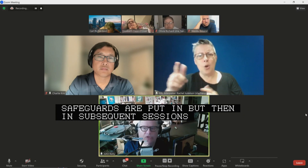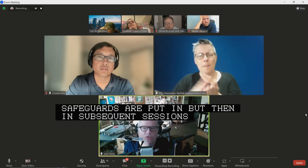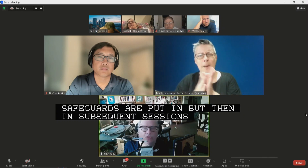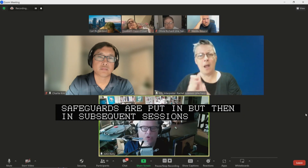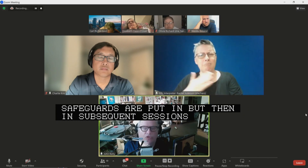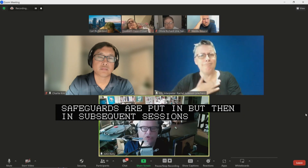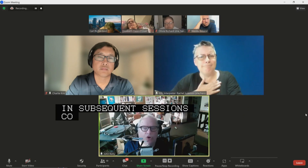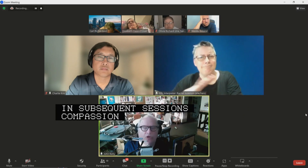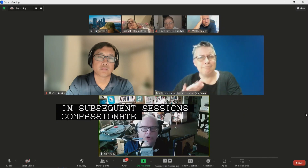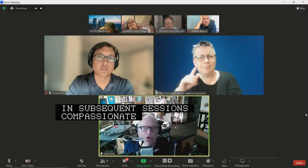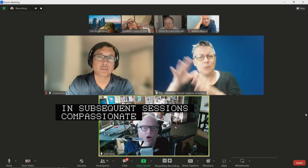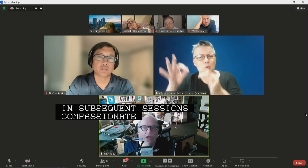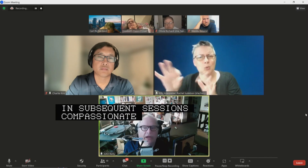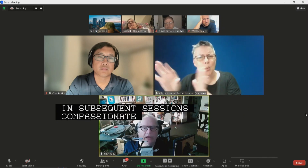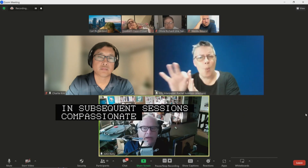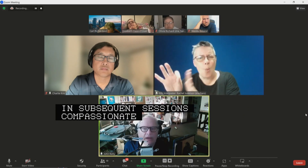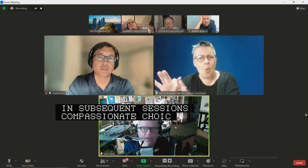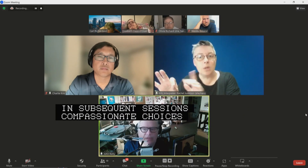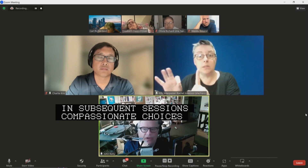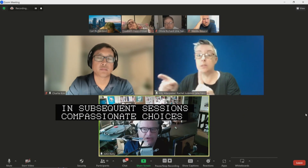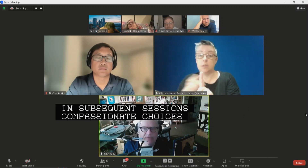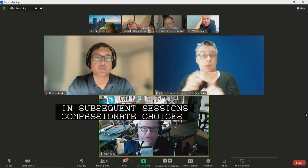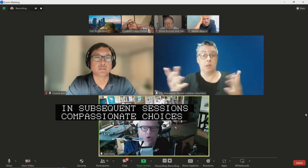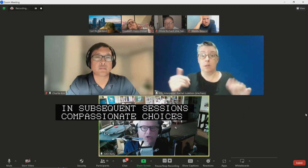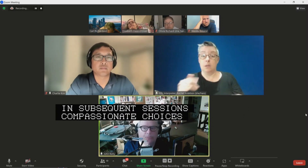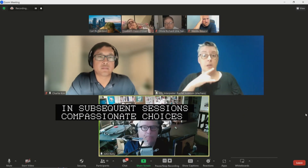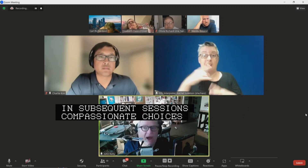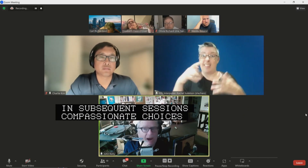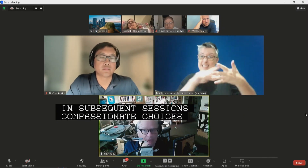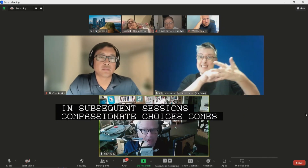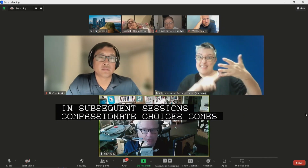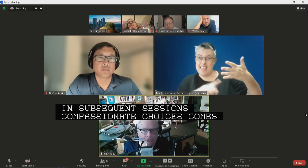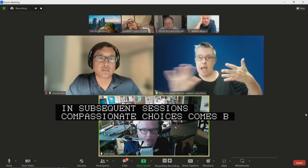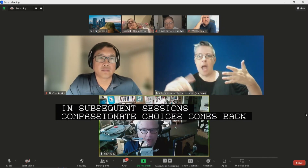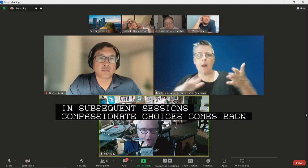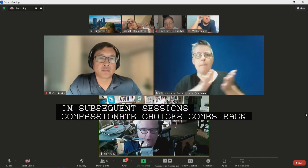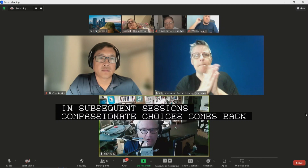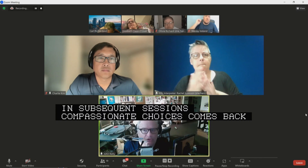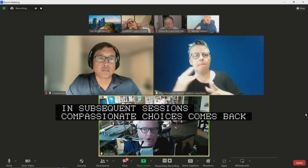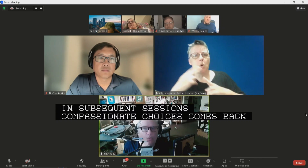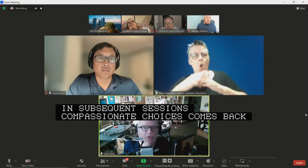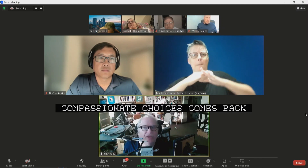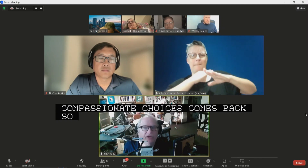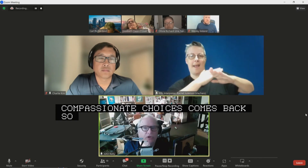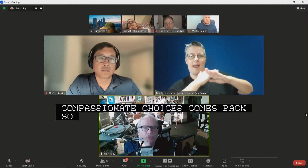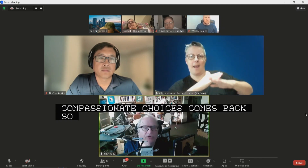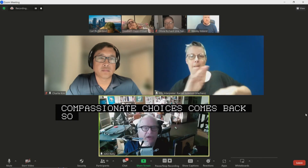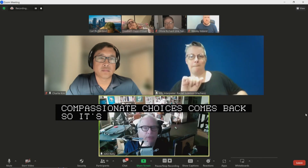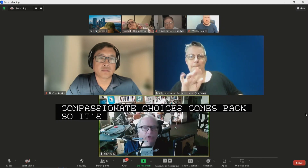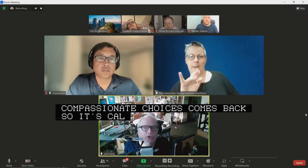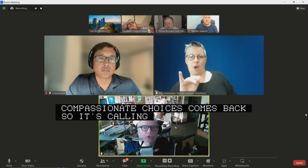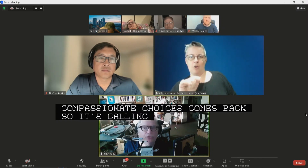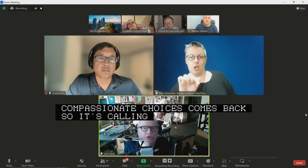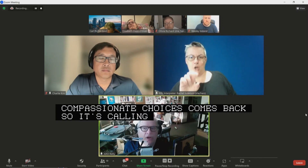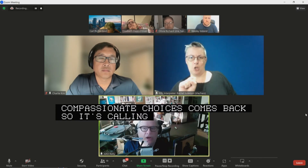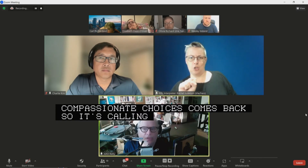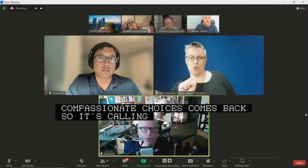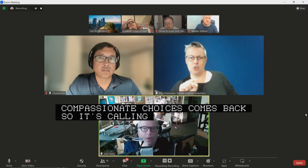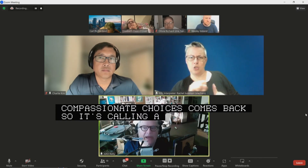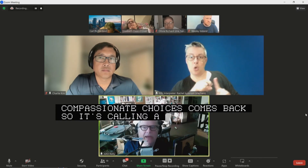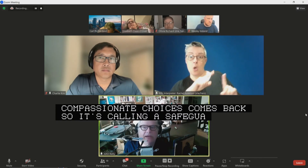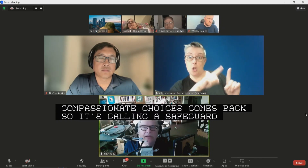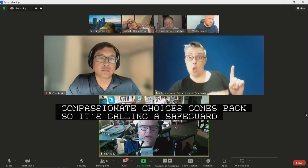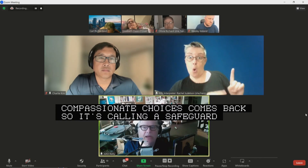and starts calling the safeguards barriers. So what they do is they reduce